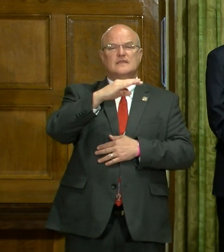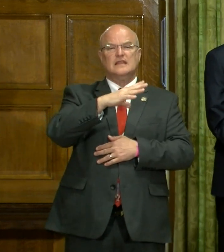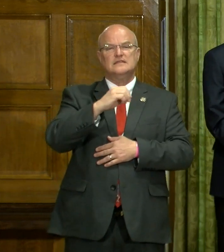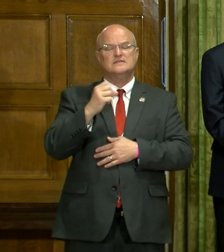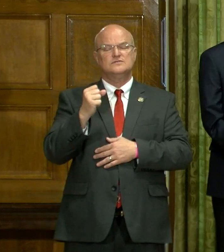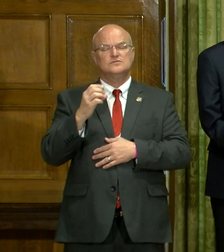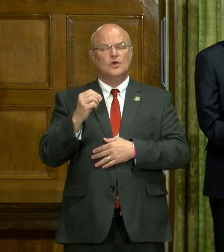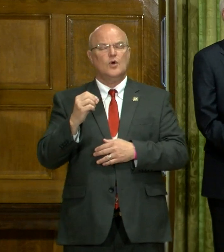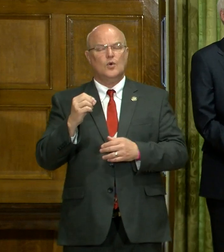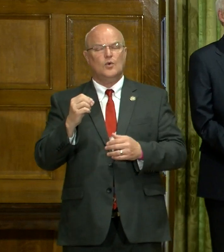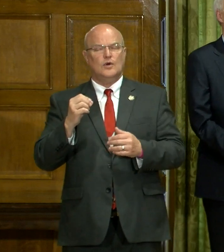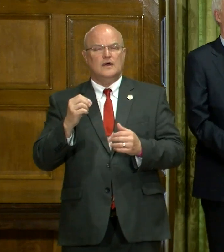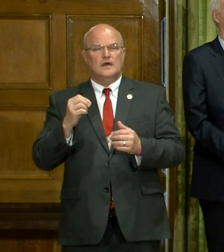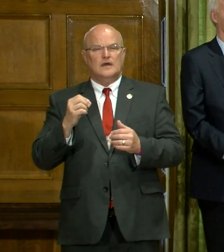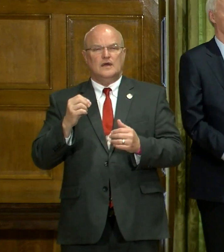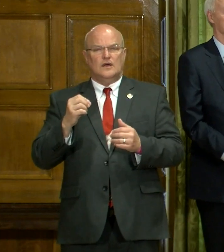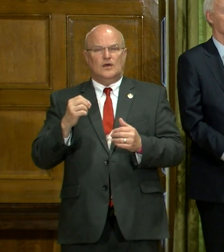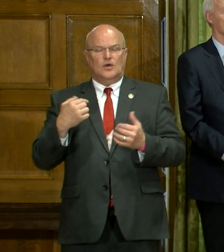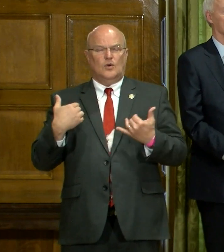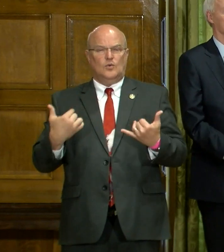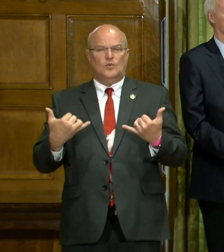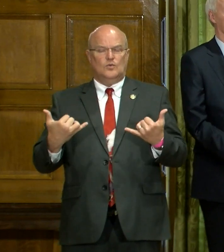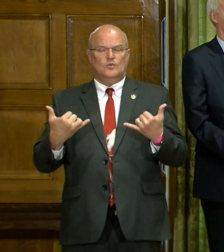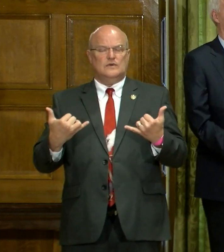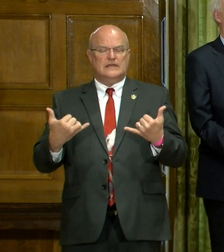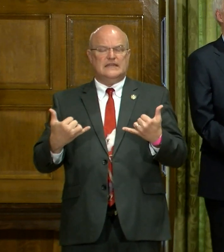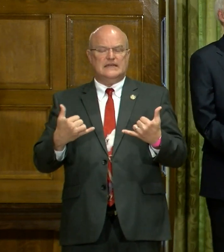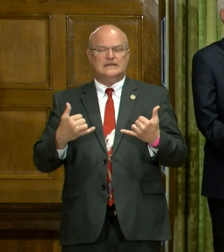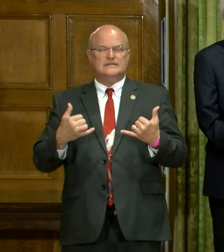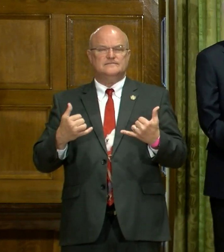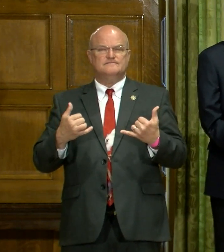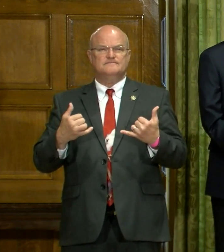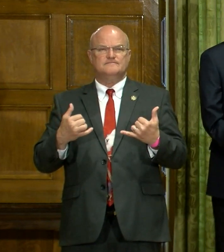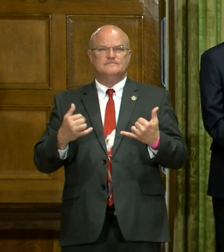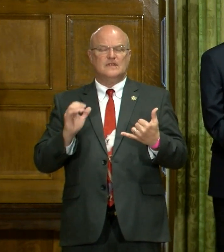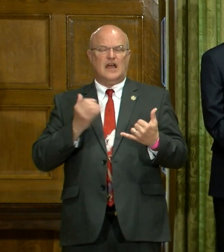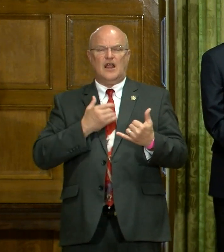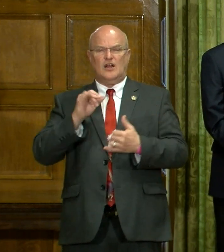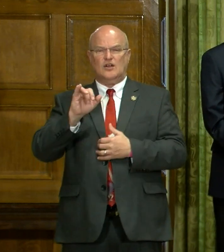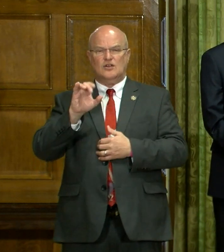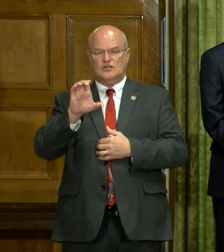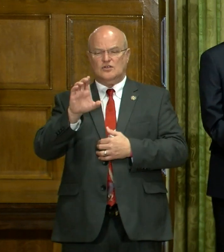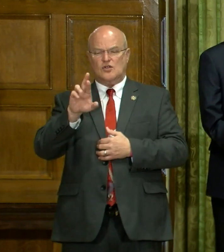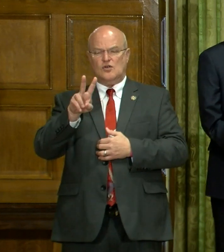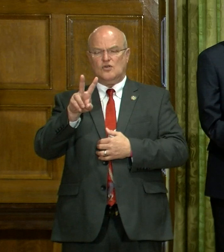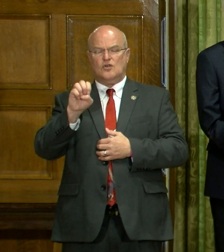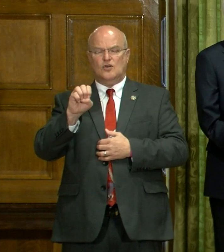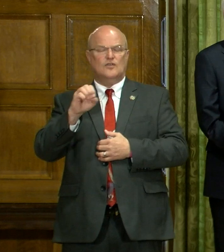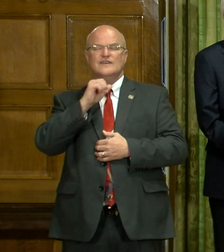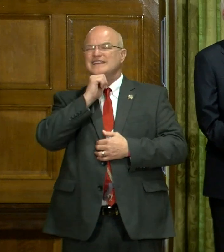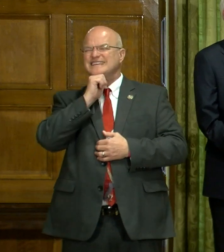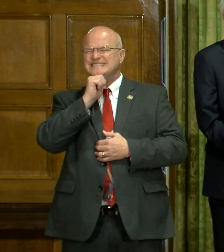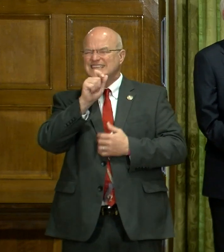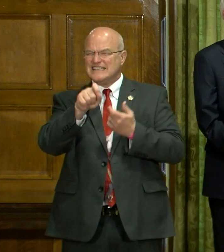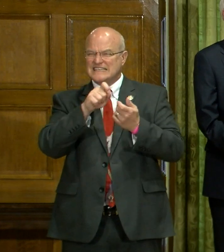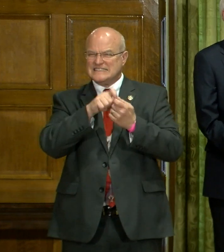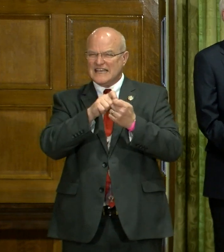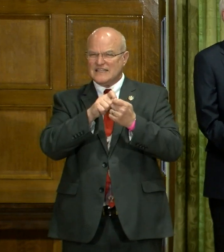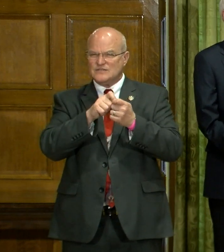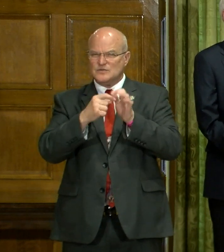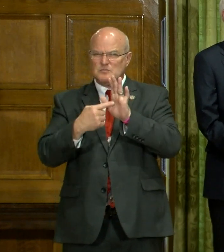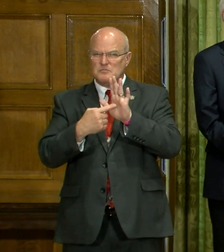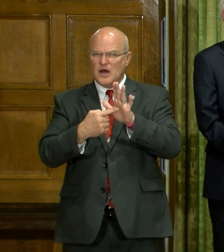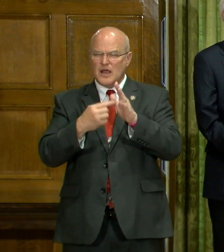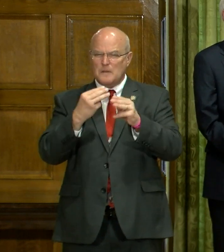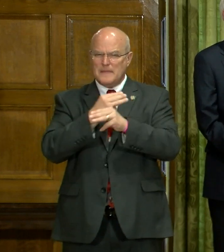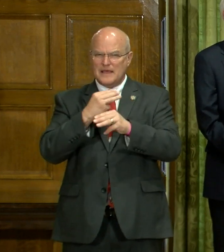and so we're not exactly a shape. Our curve is not really the kind of shape that it would be easy to